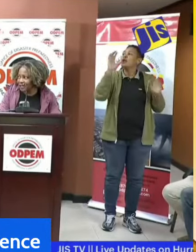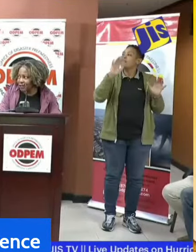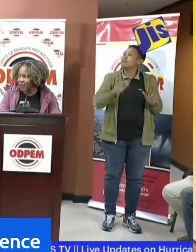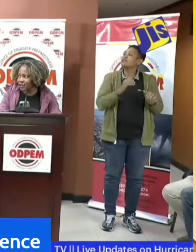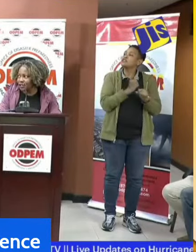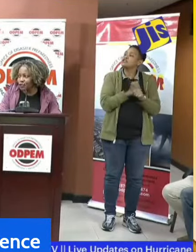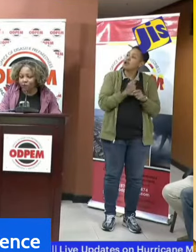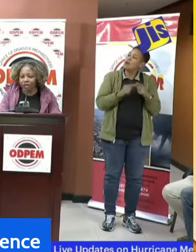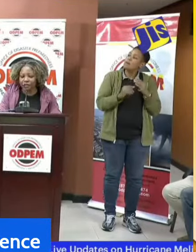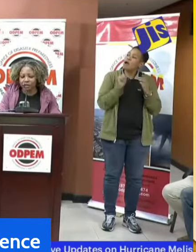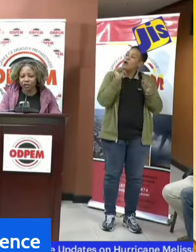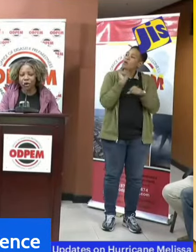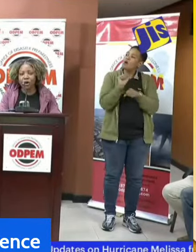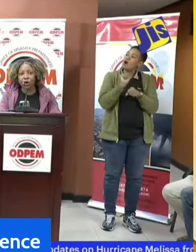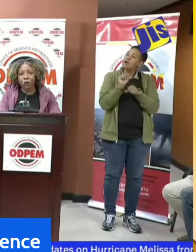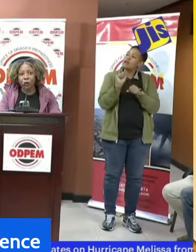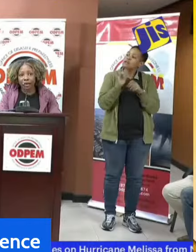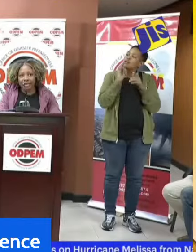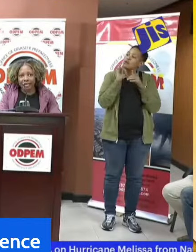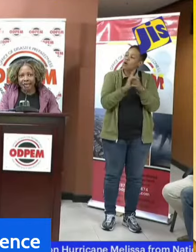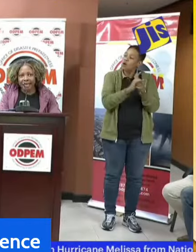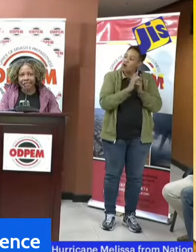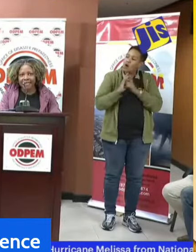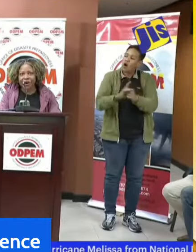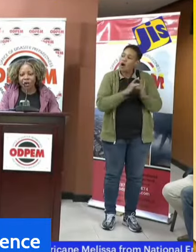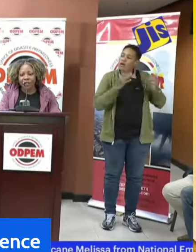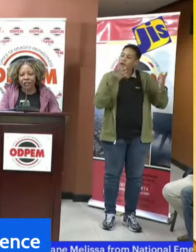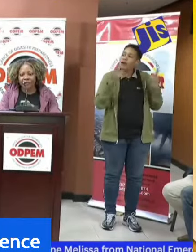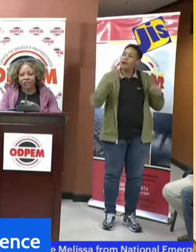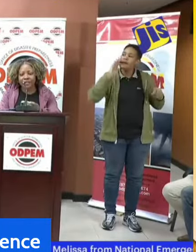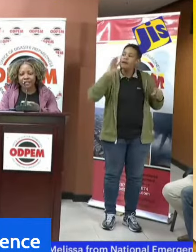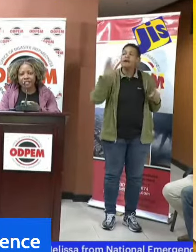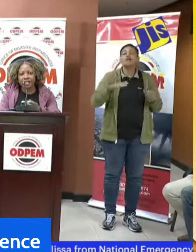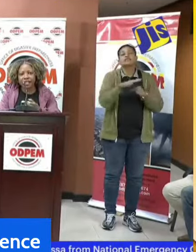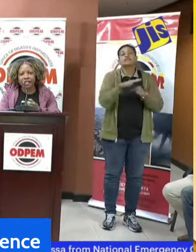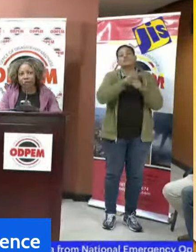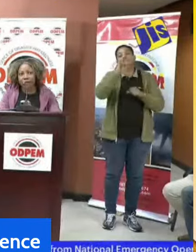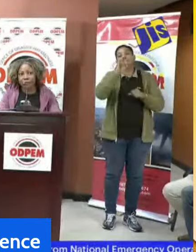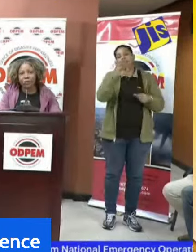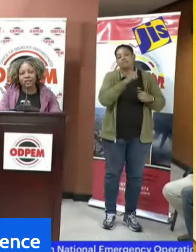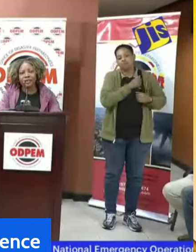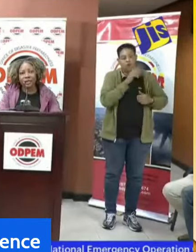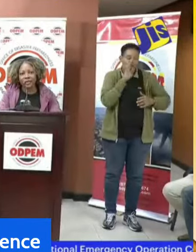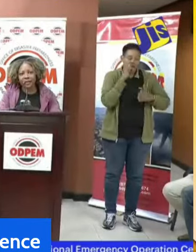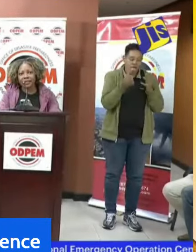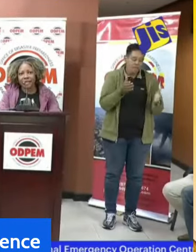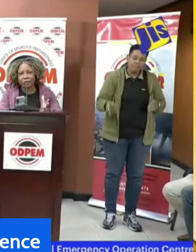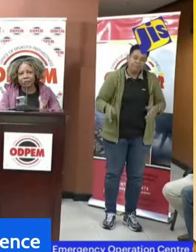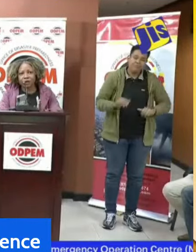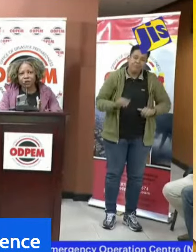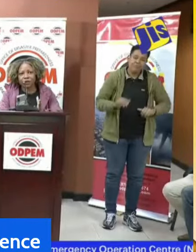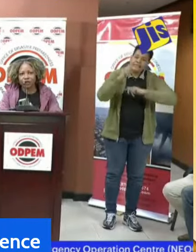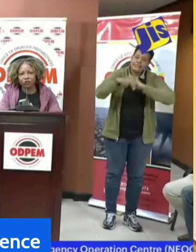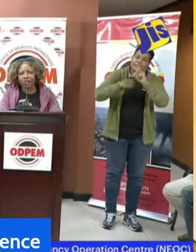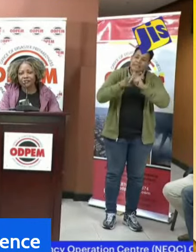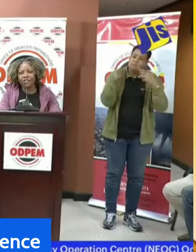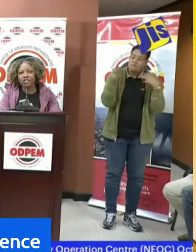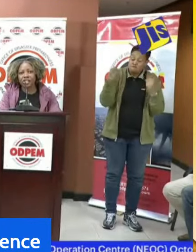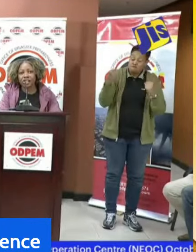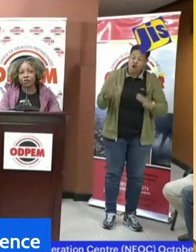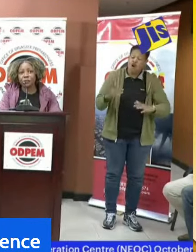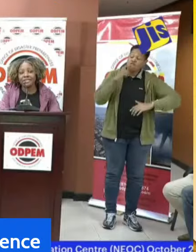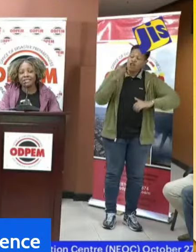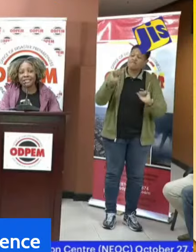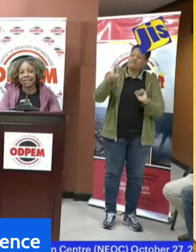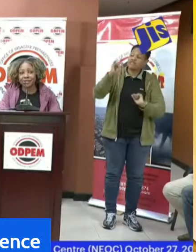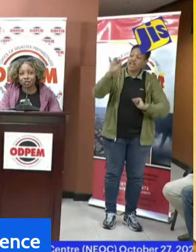fantastic job and just working to coordinate all the areas that JDF will help with in any type of recovery effort.